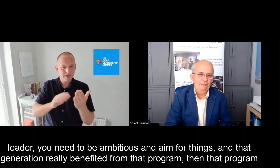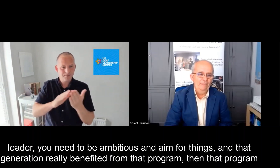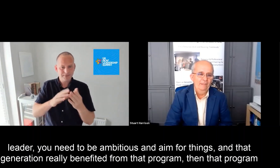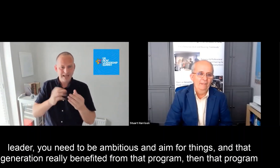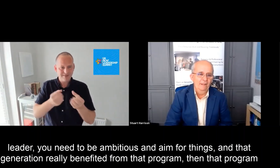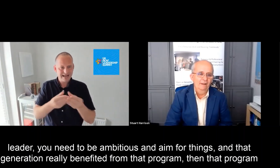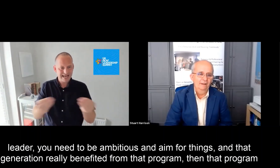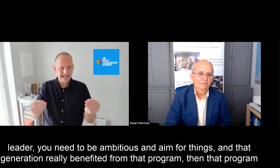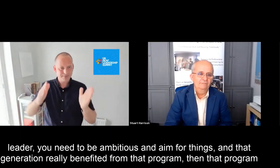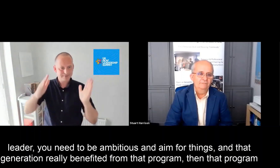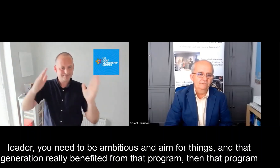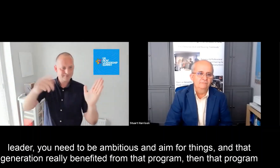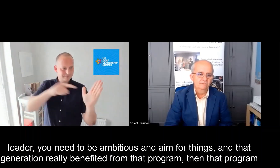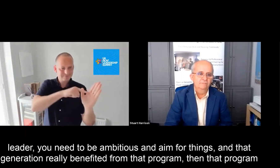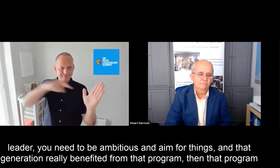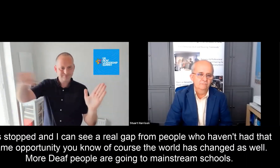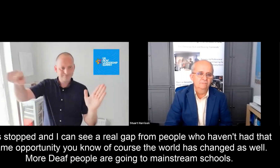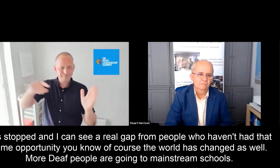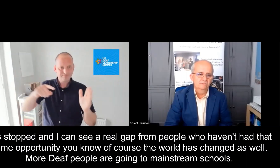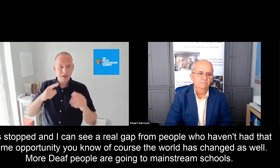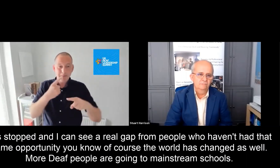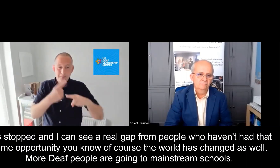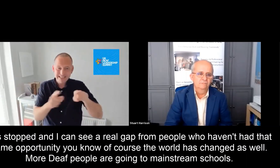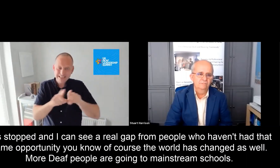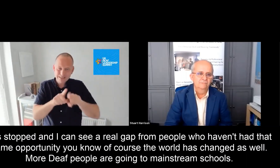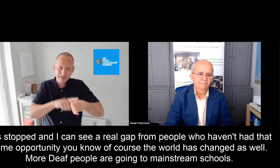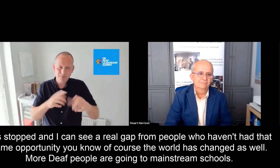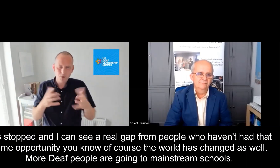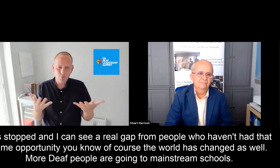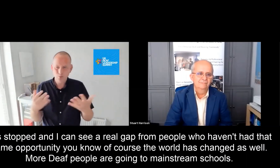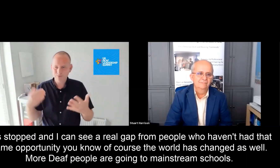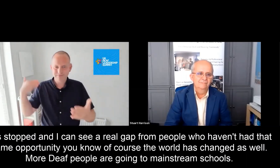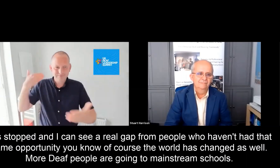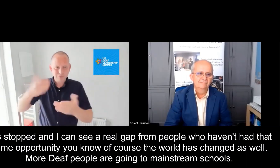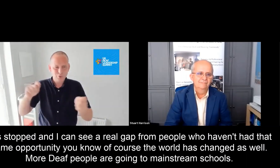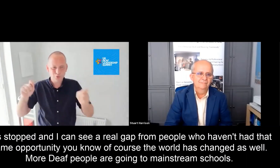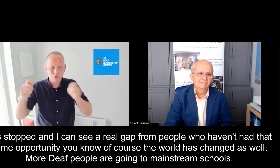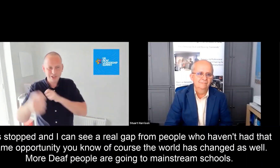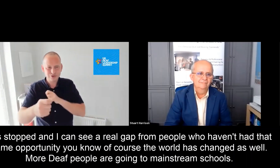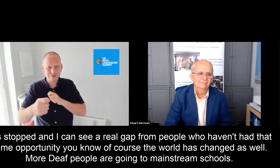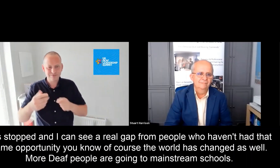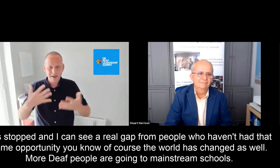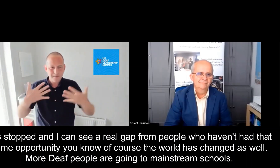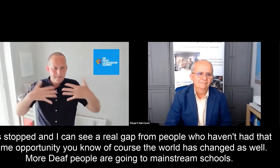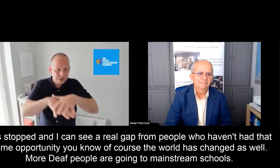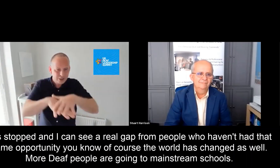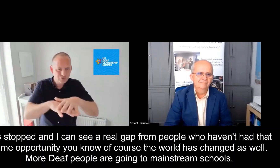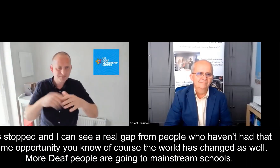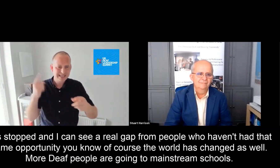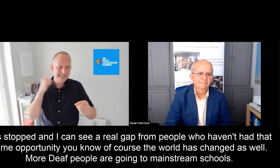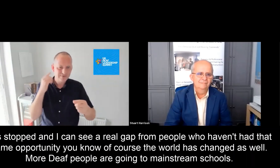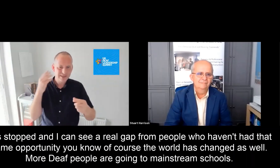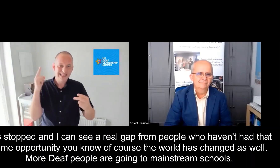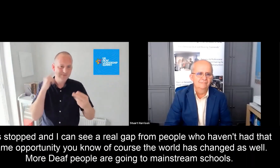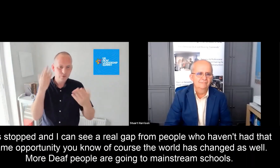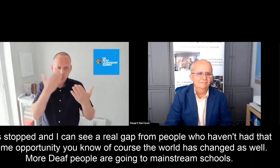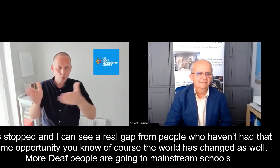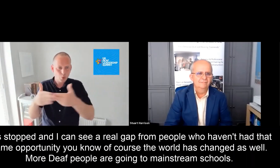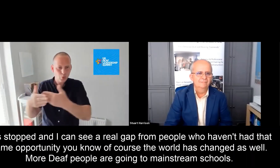program. Then that program has stopped, and I can see a real gap from people who haven't had that same opportunity. You know, of course, the world has changed as